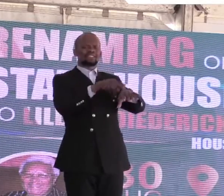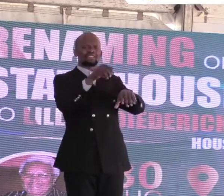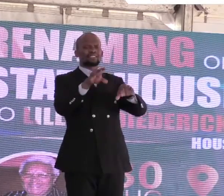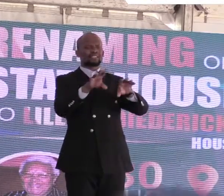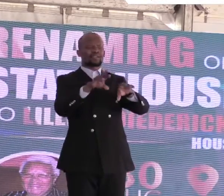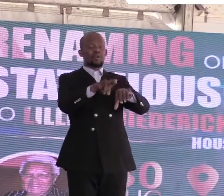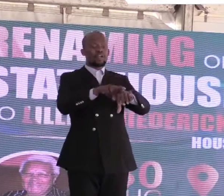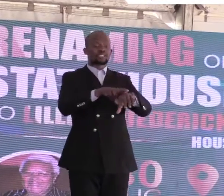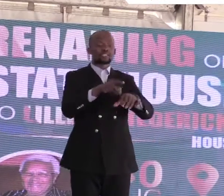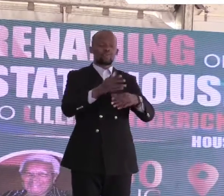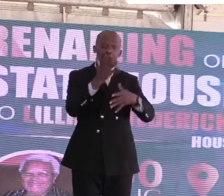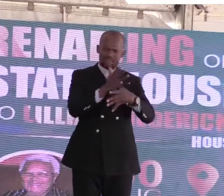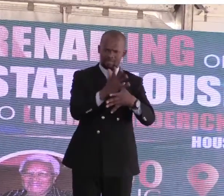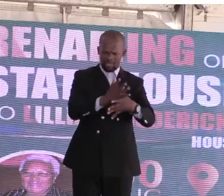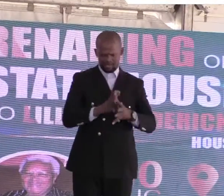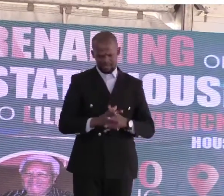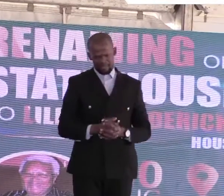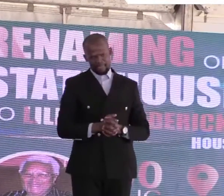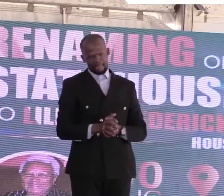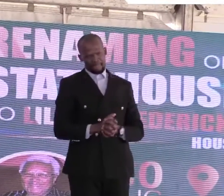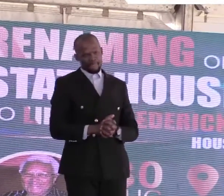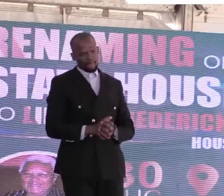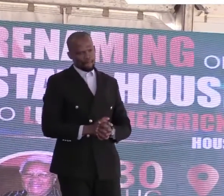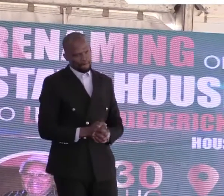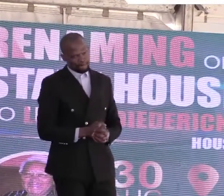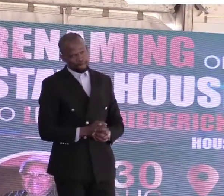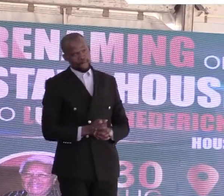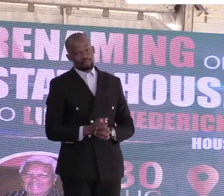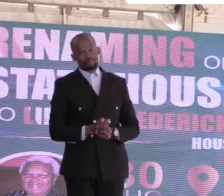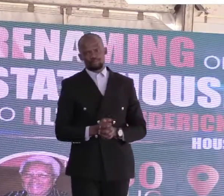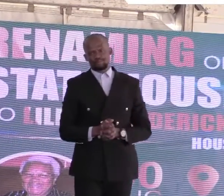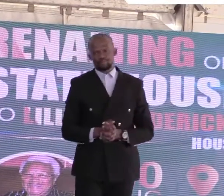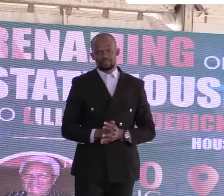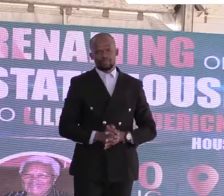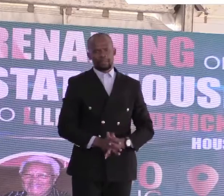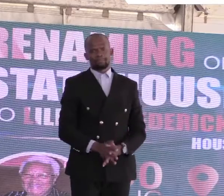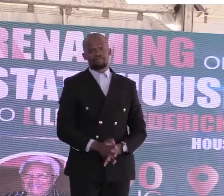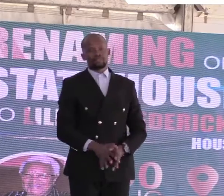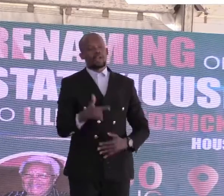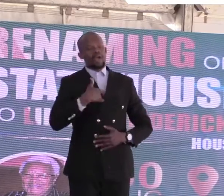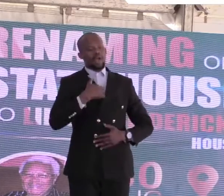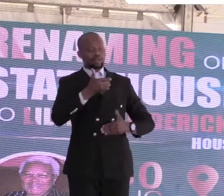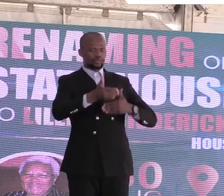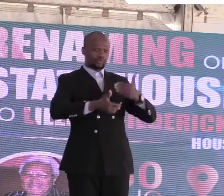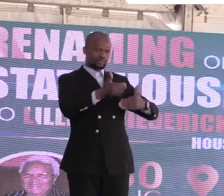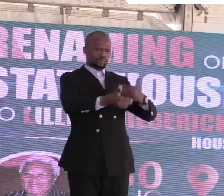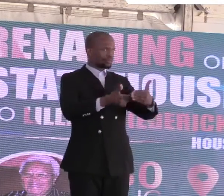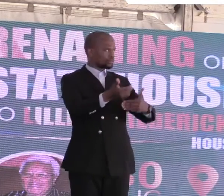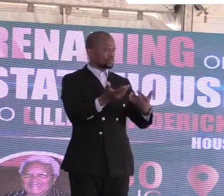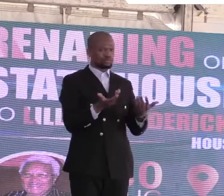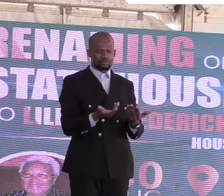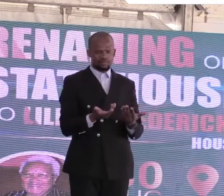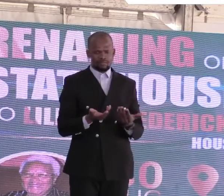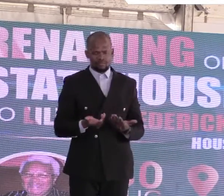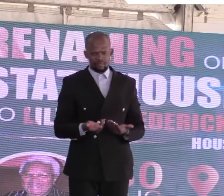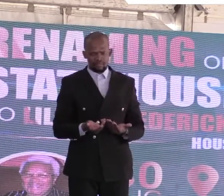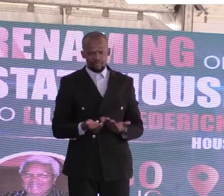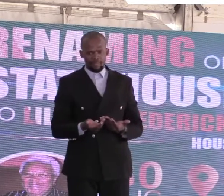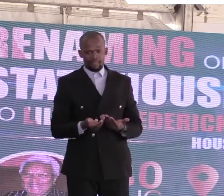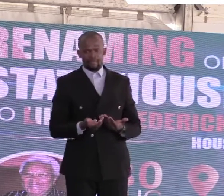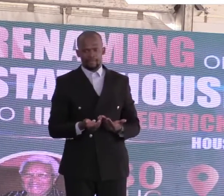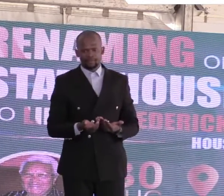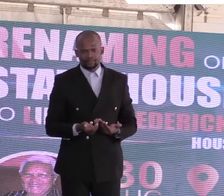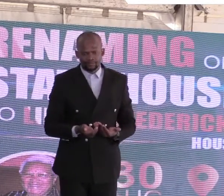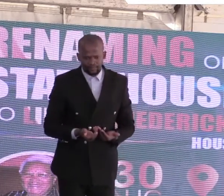And that's why a friendship circle also displays that. I move from the premise and